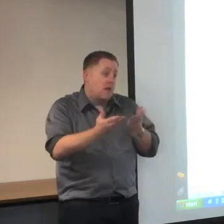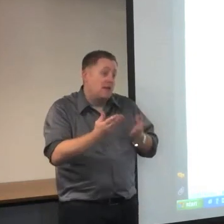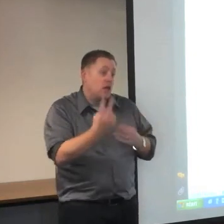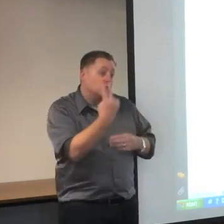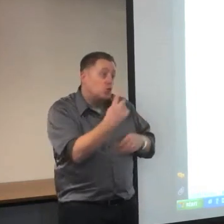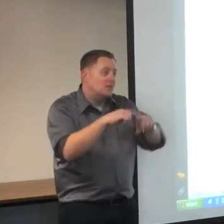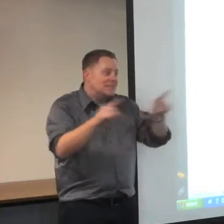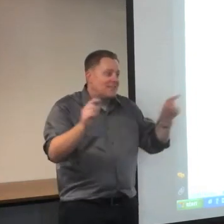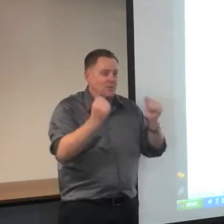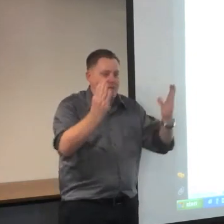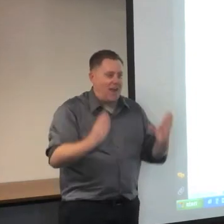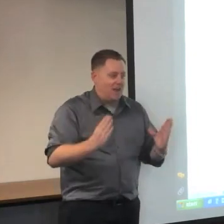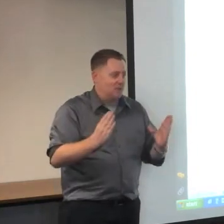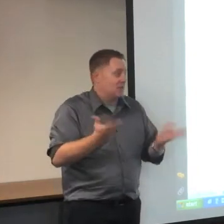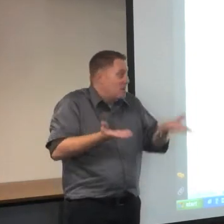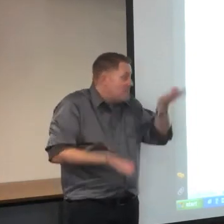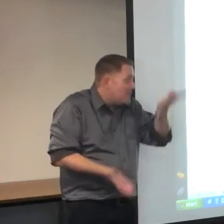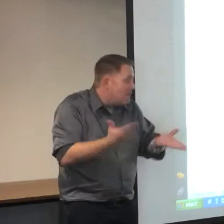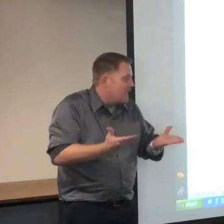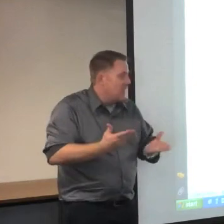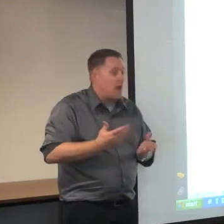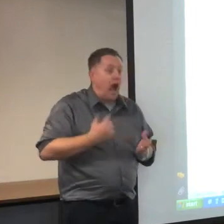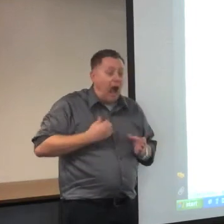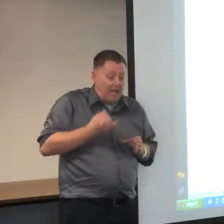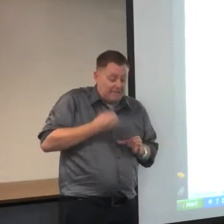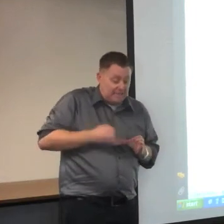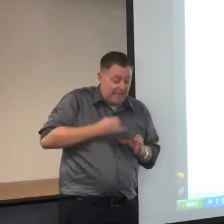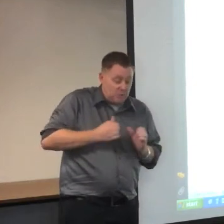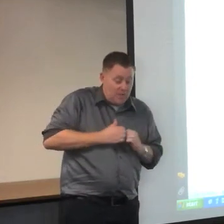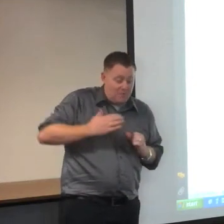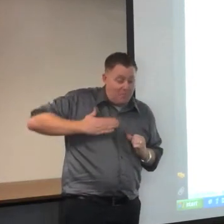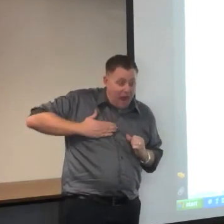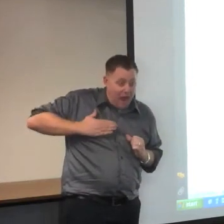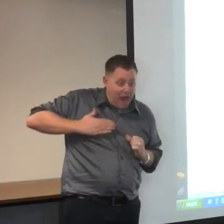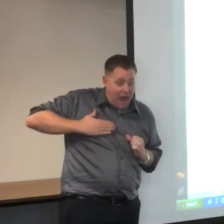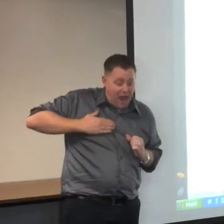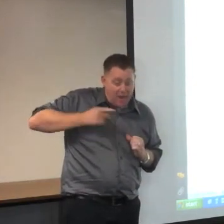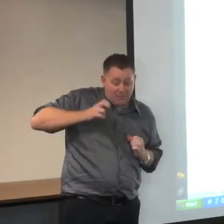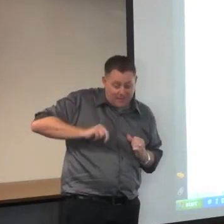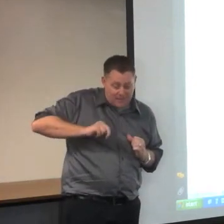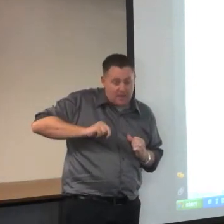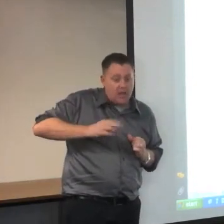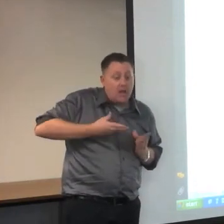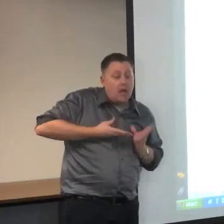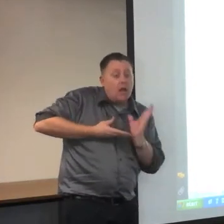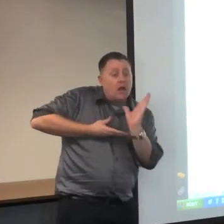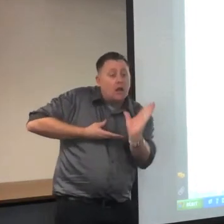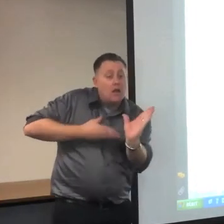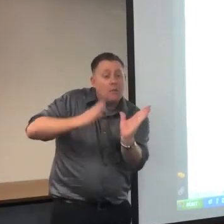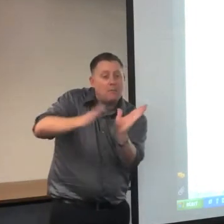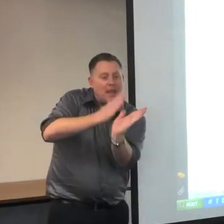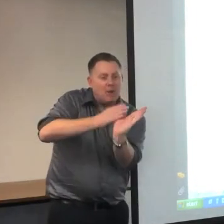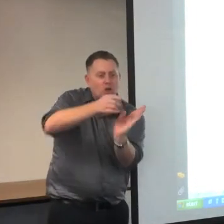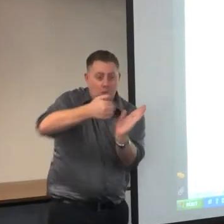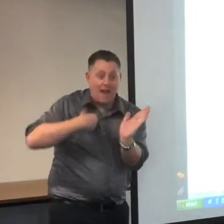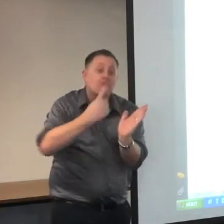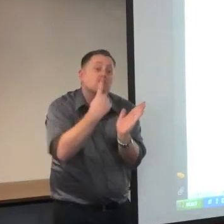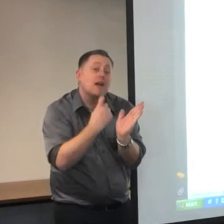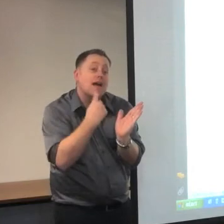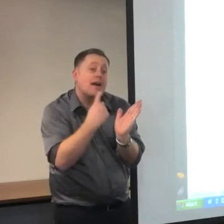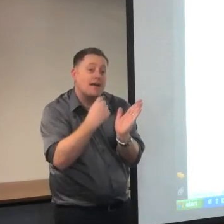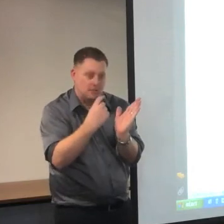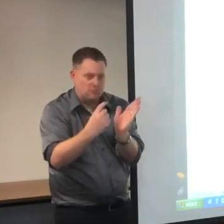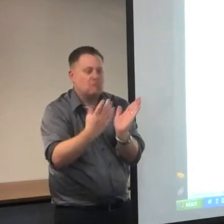might go to 2 different providers. Maybe I sketch it out with my pen or pencil, and I give my piece of paper to somebody who has